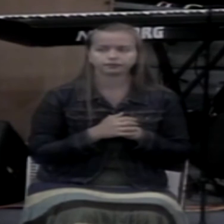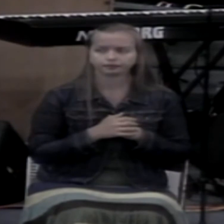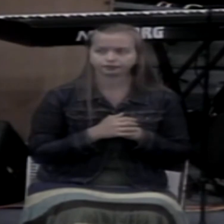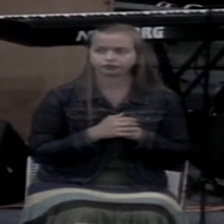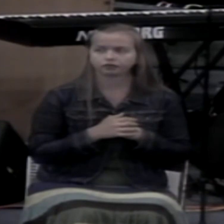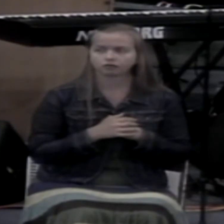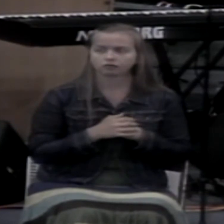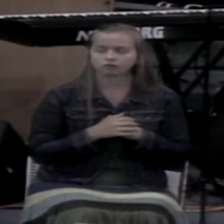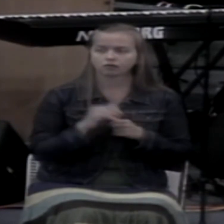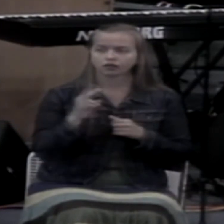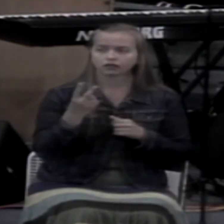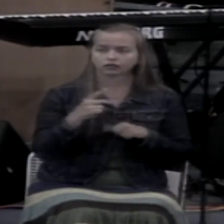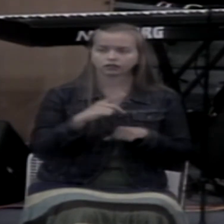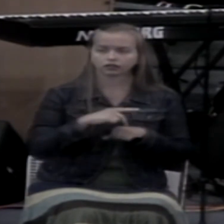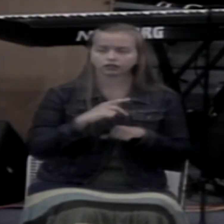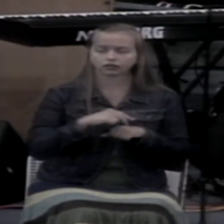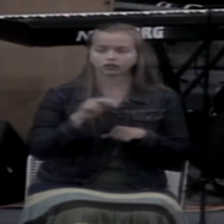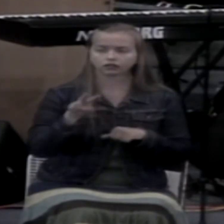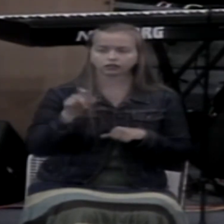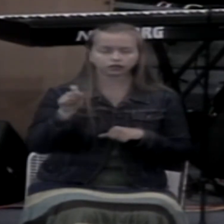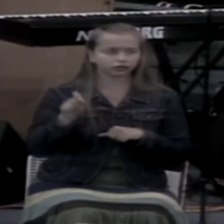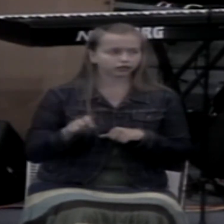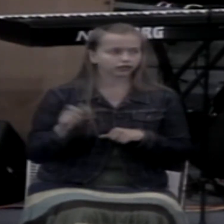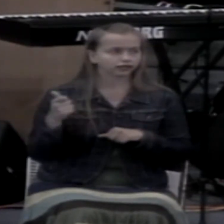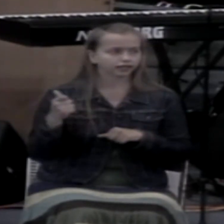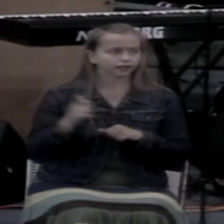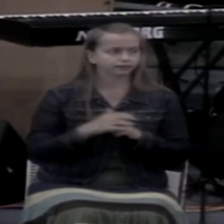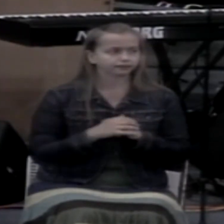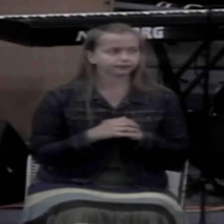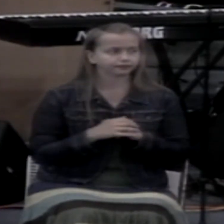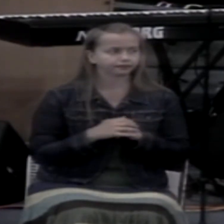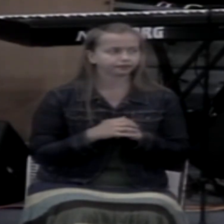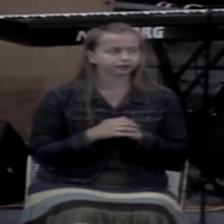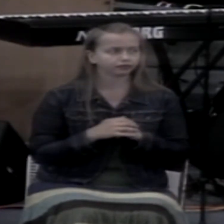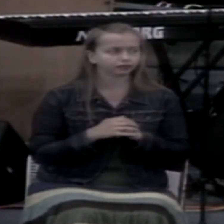government, presumptuous are they, self-willed.